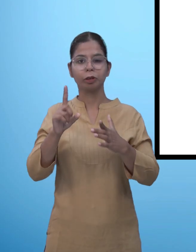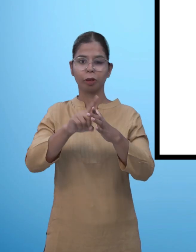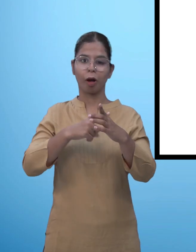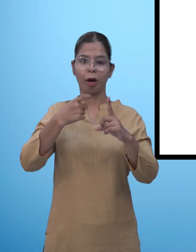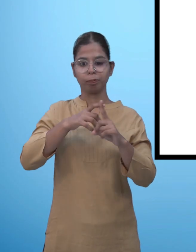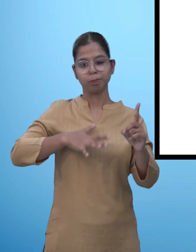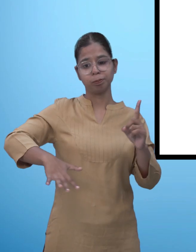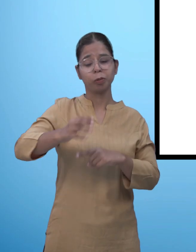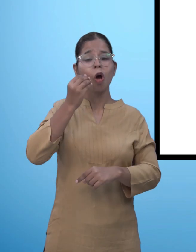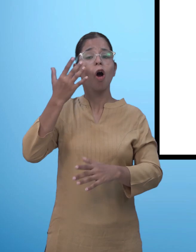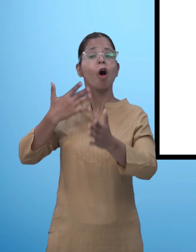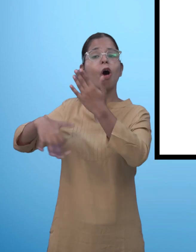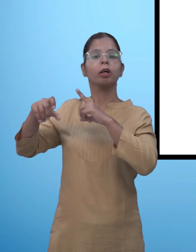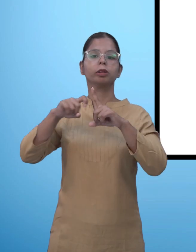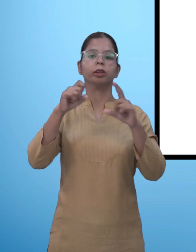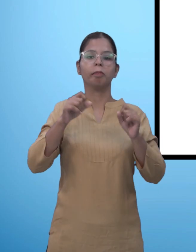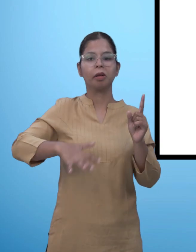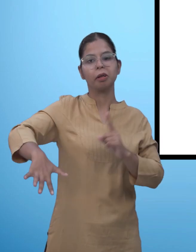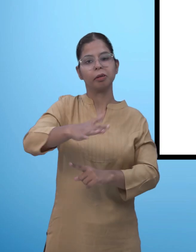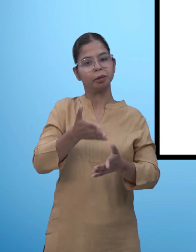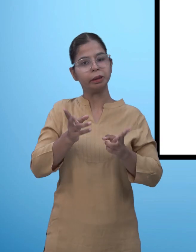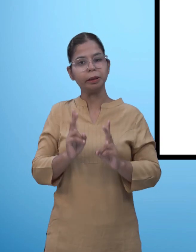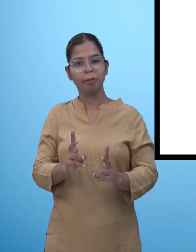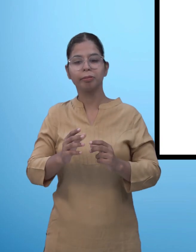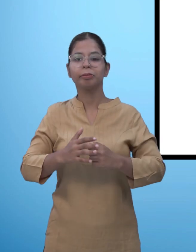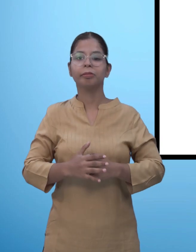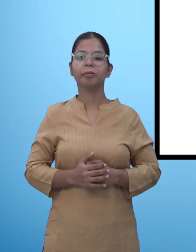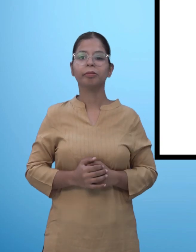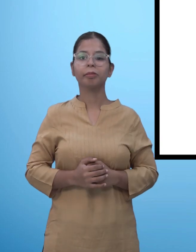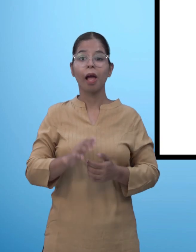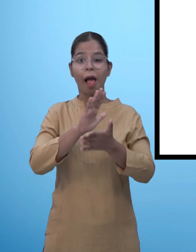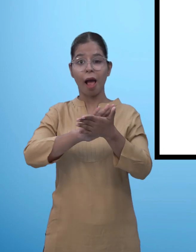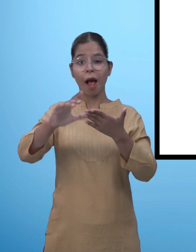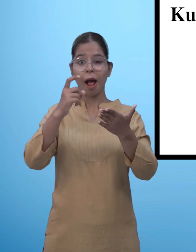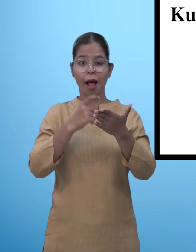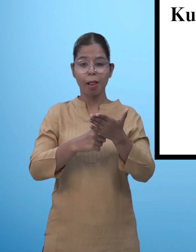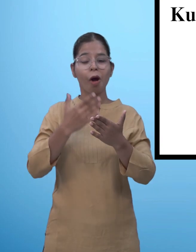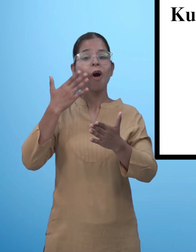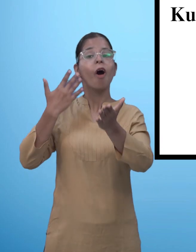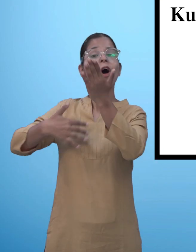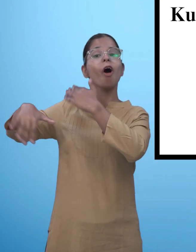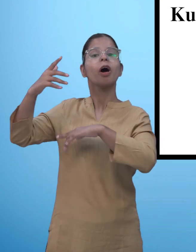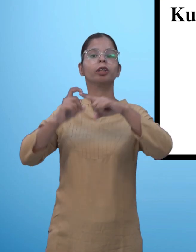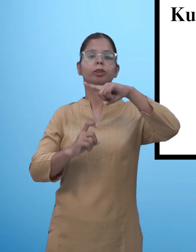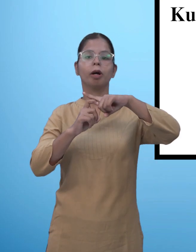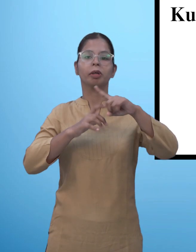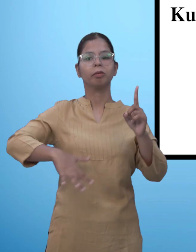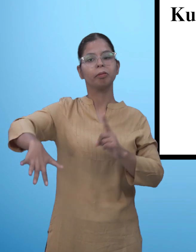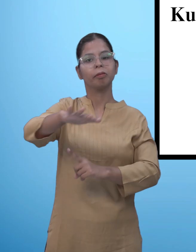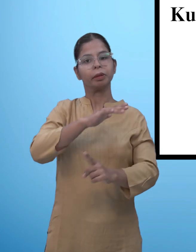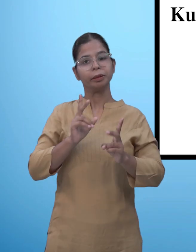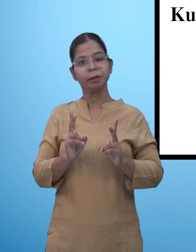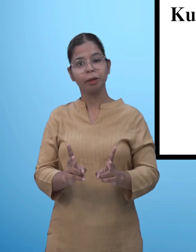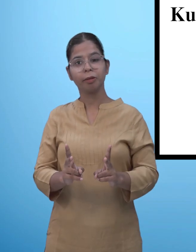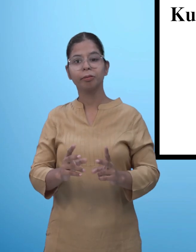many regions such as Kashmira, more or less today's Kashmir, Kurukshetra, parts of